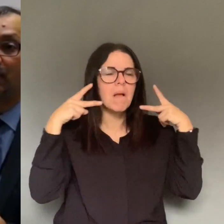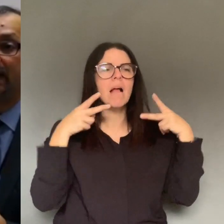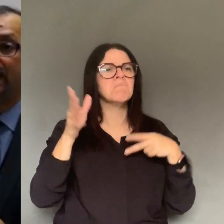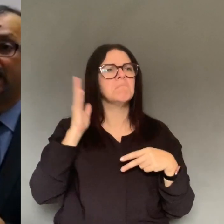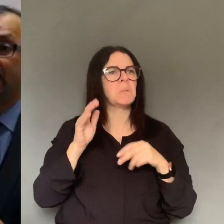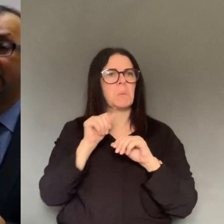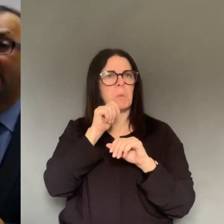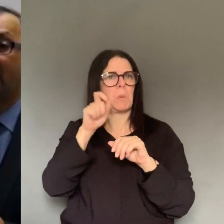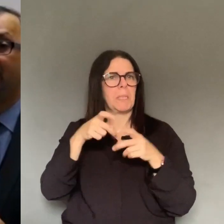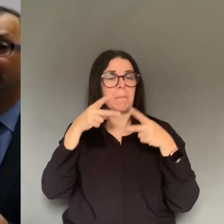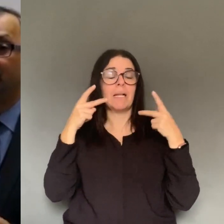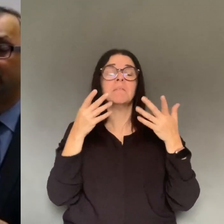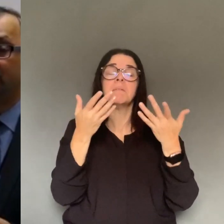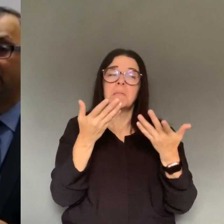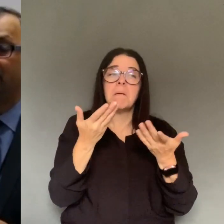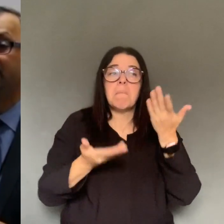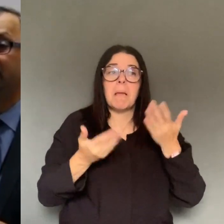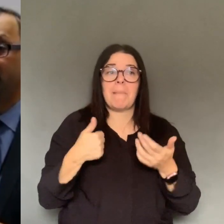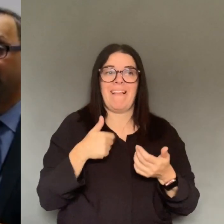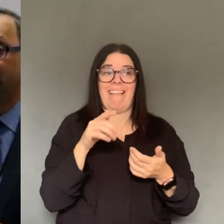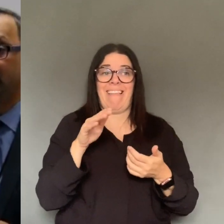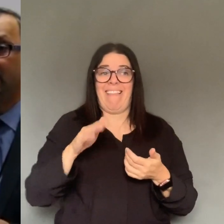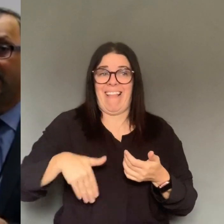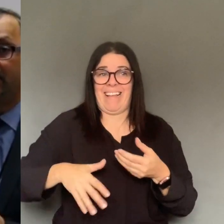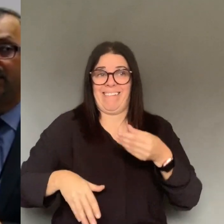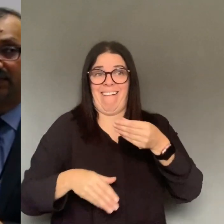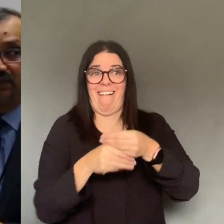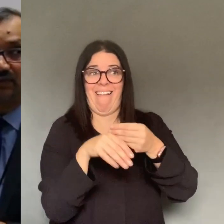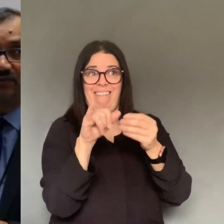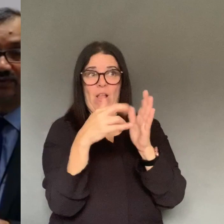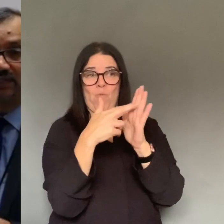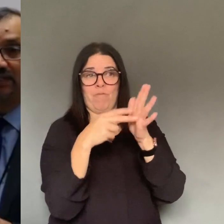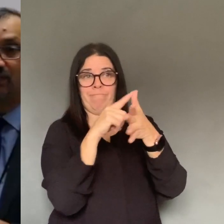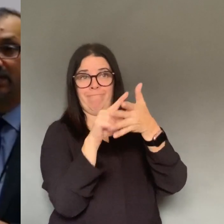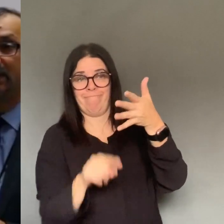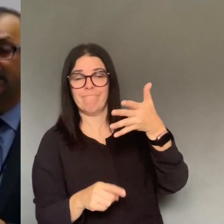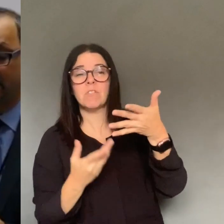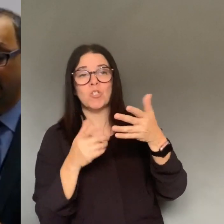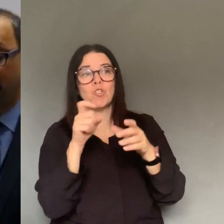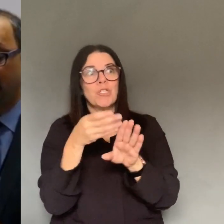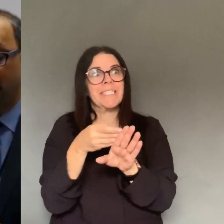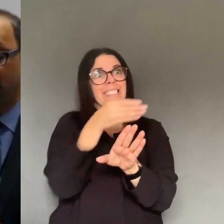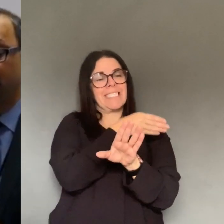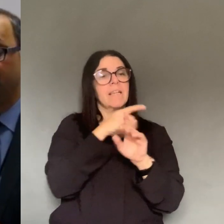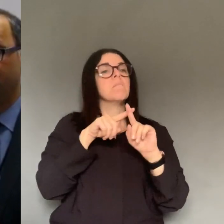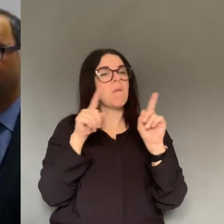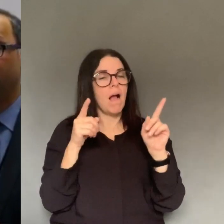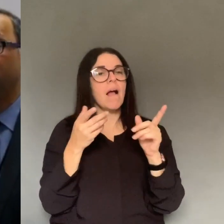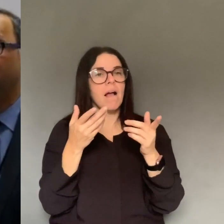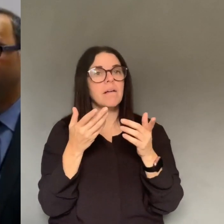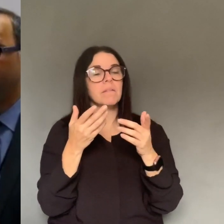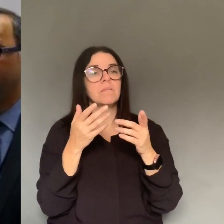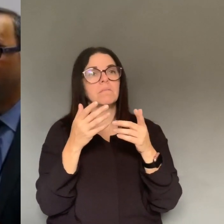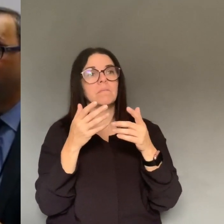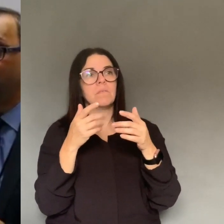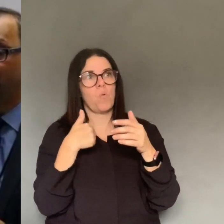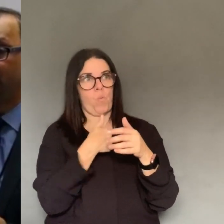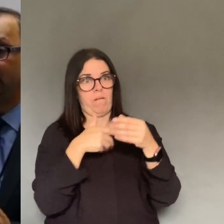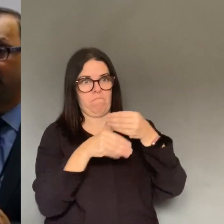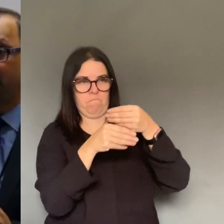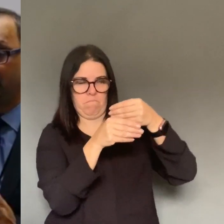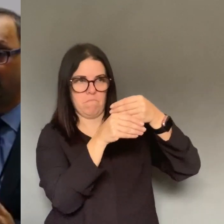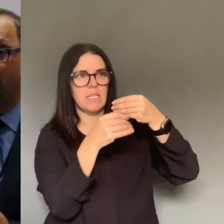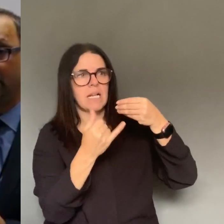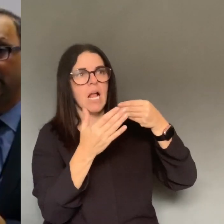slow in having those measures in place, and we will continue to see what else additional measures that we can put in place to make sure